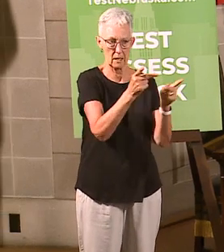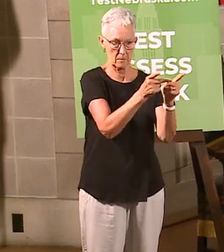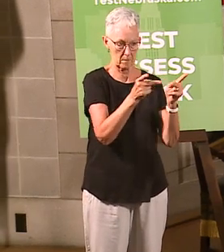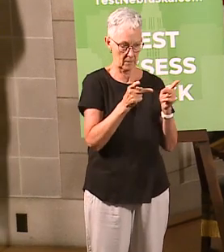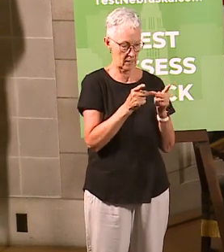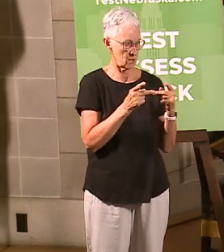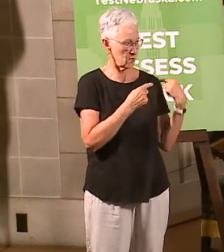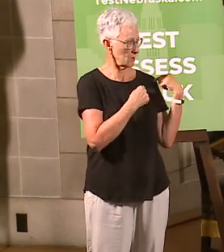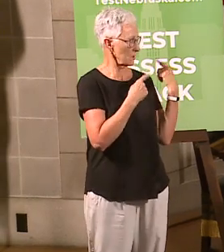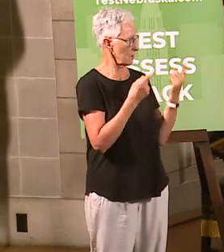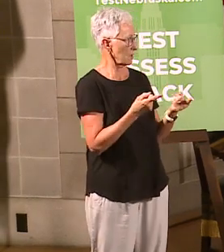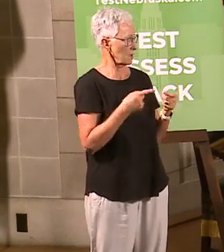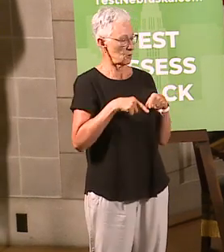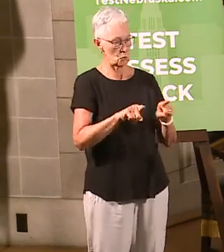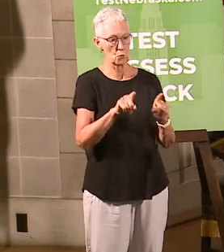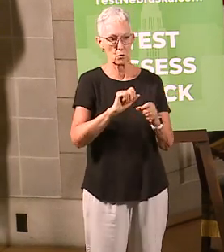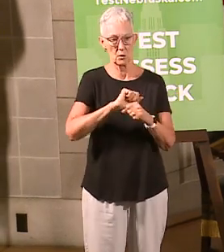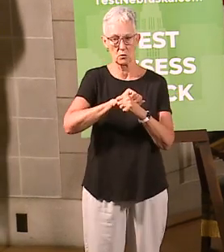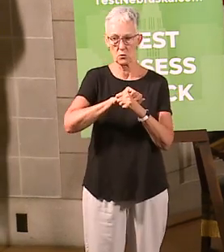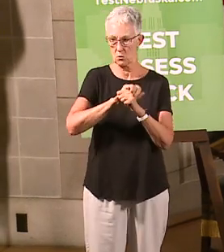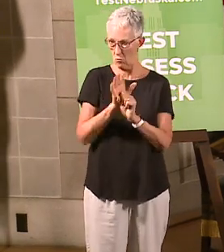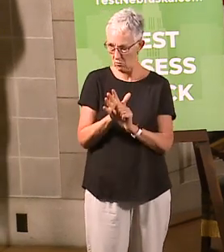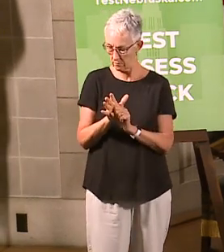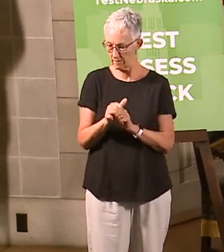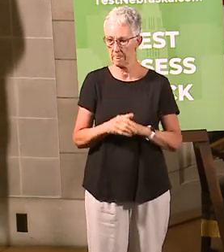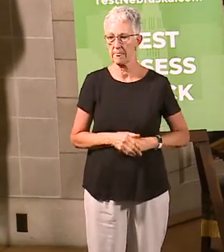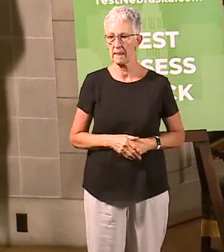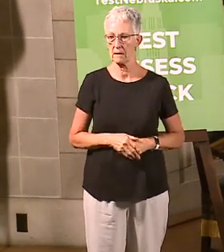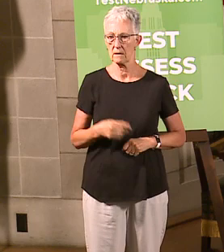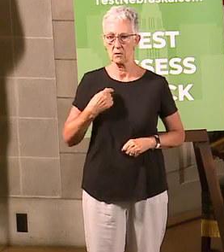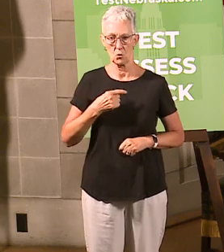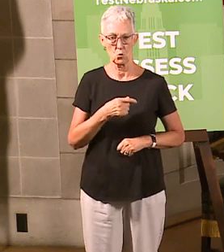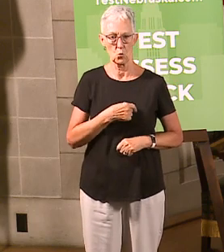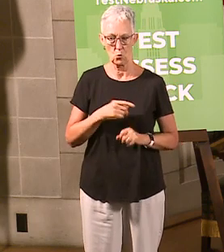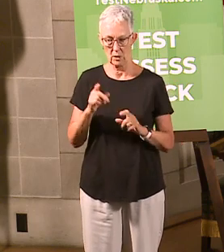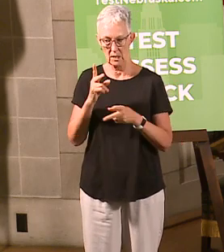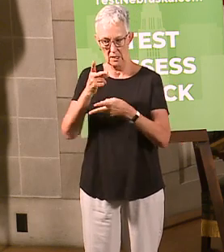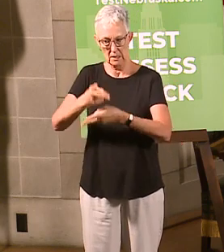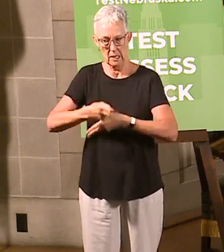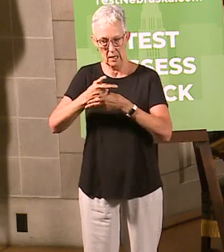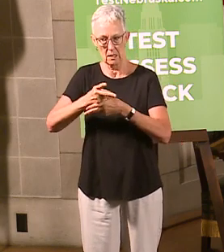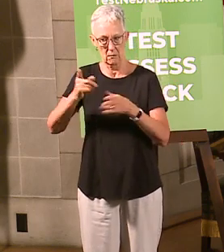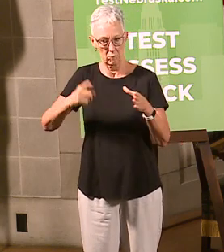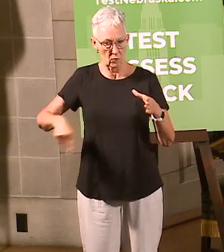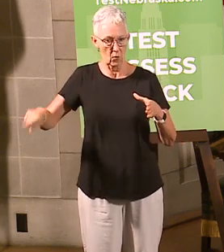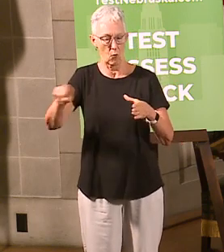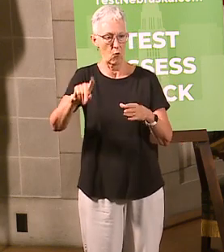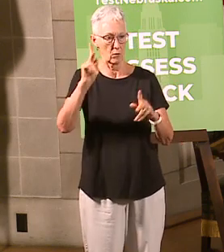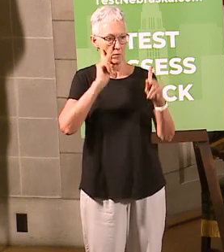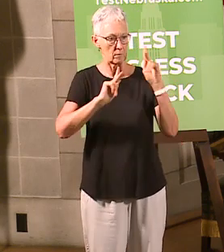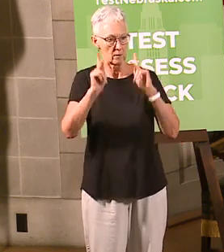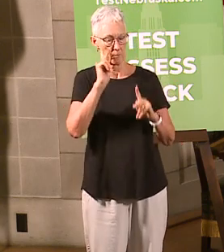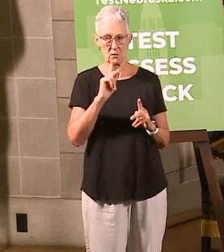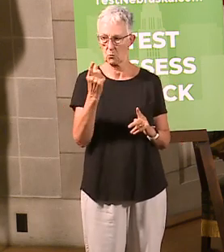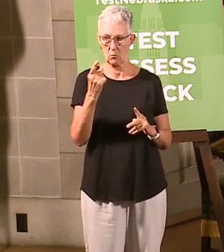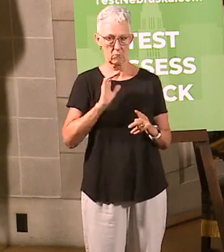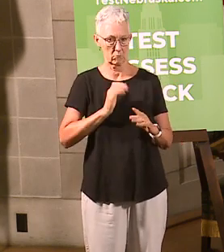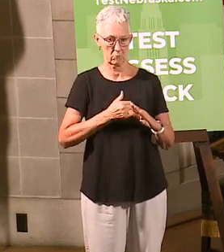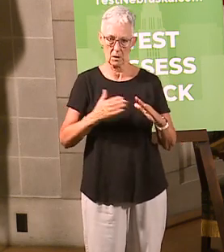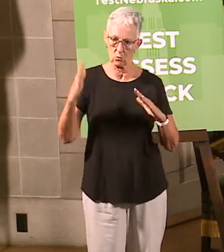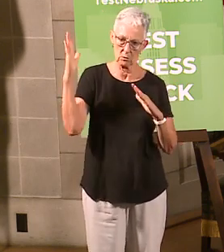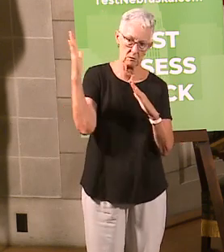COVID pandemic, really care for our residents in long-term care facilities is one of our top priorities